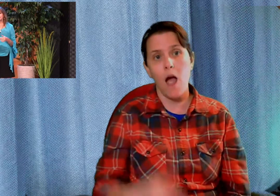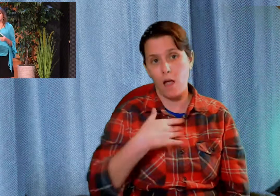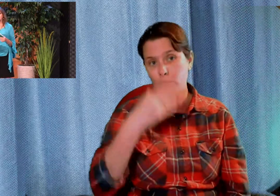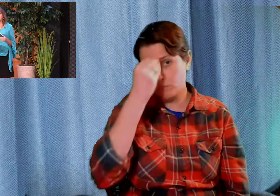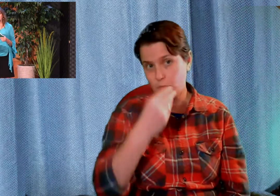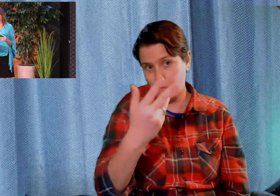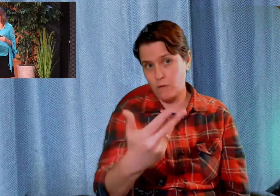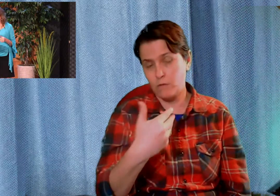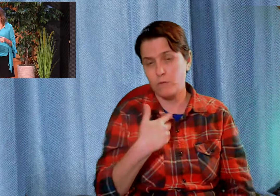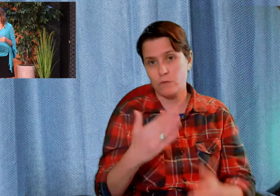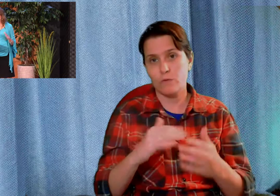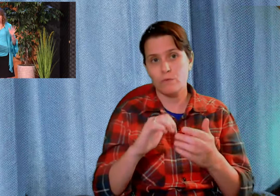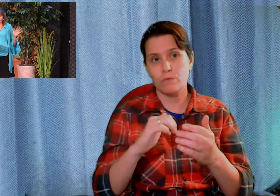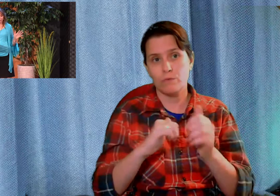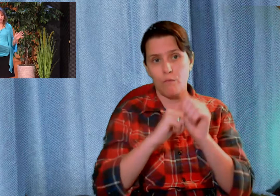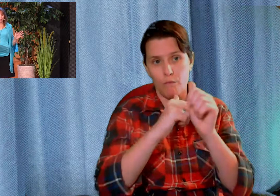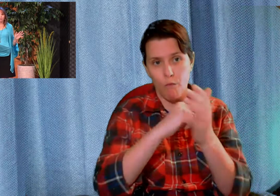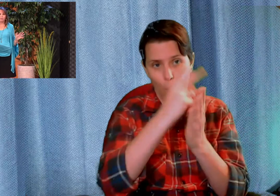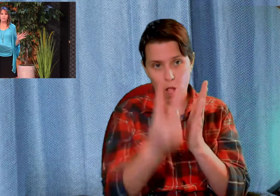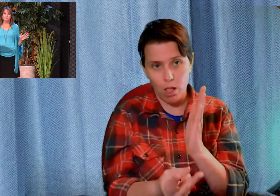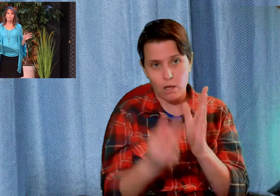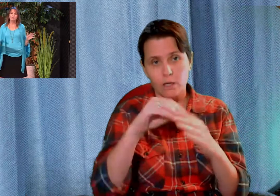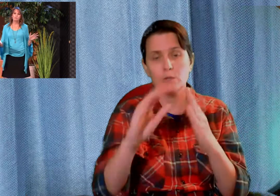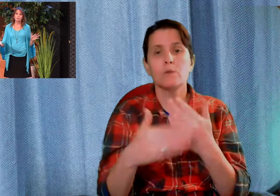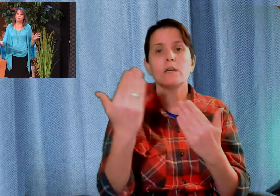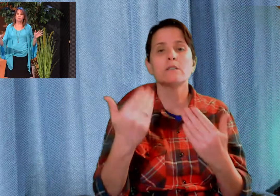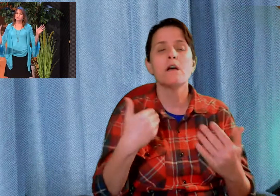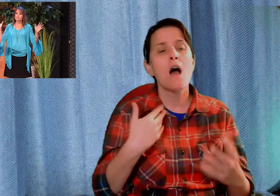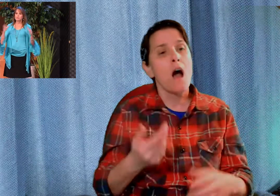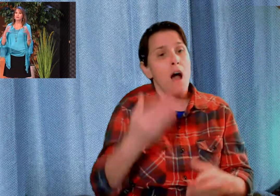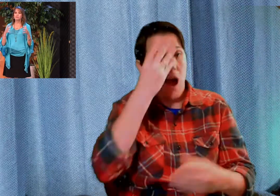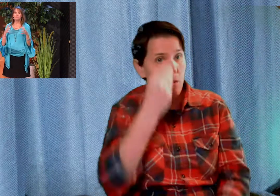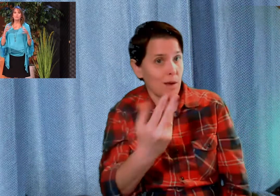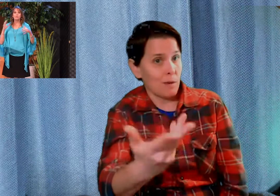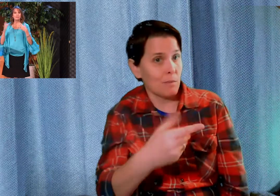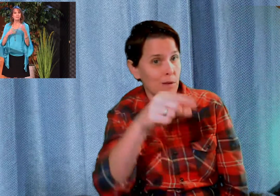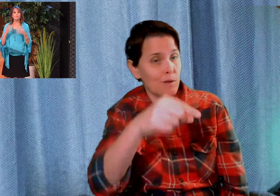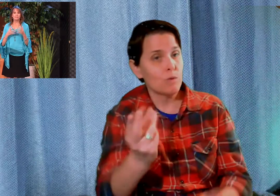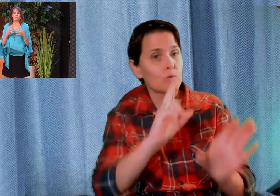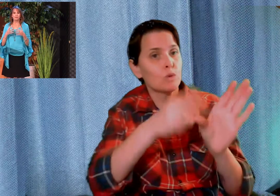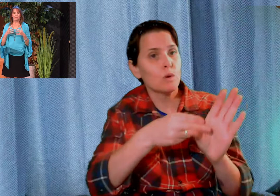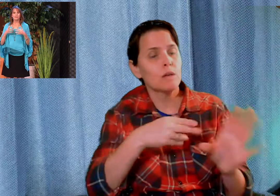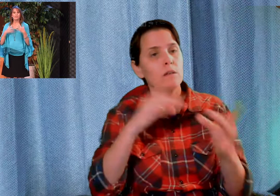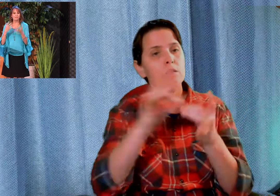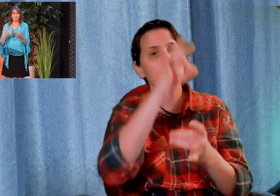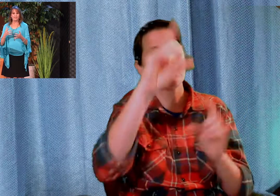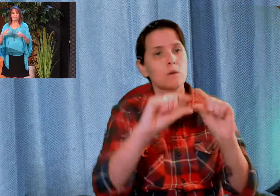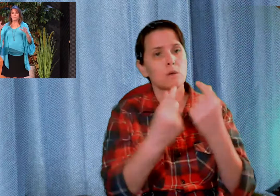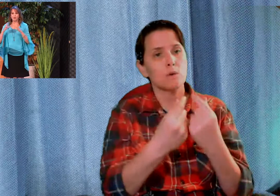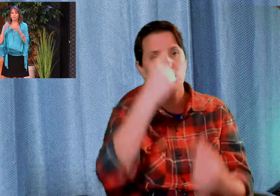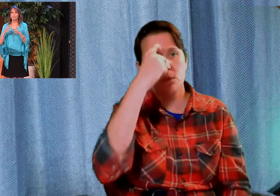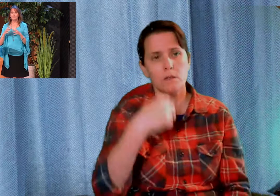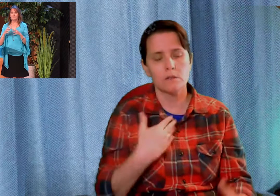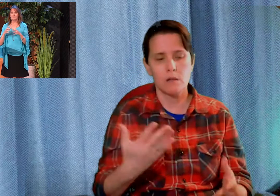recommend considering getting into a spirit group. They're all going to be by Zoom. So a spirit group is a small group that comes together to study,